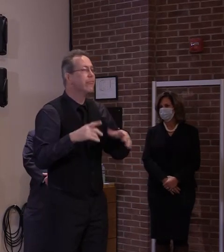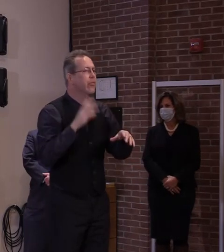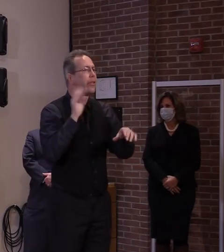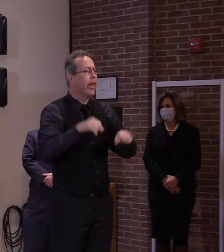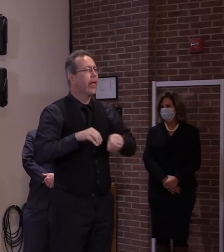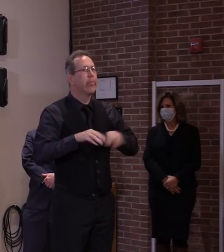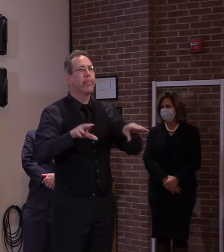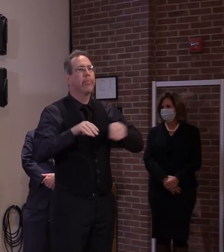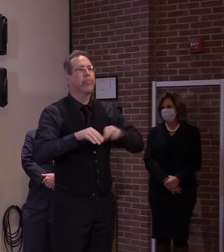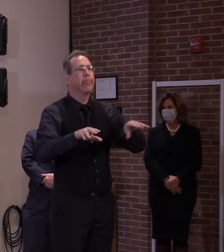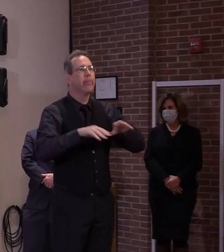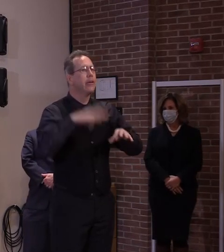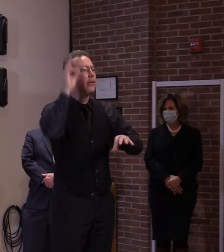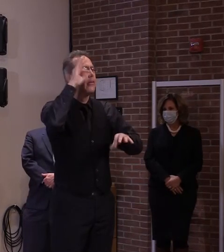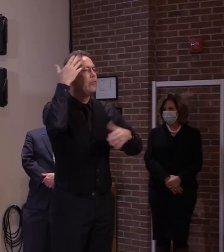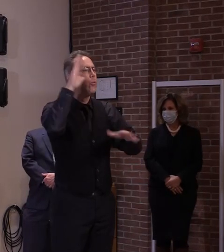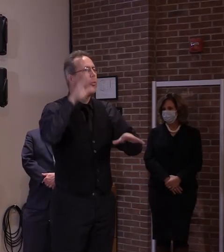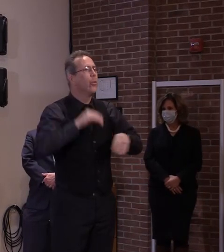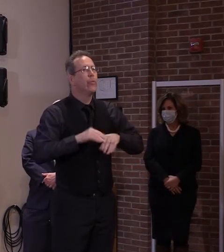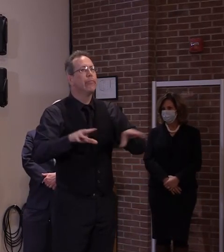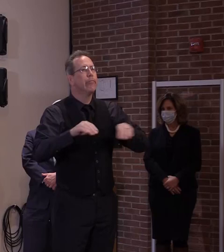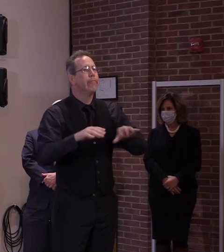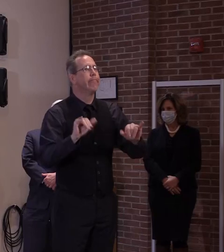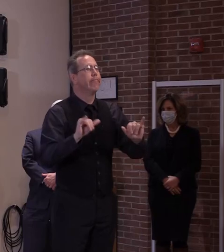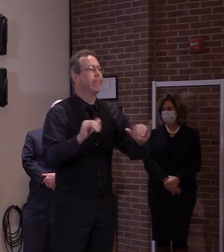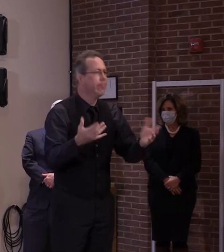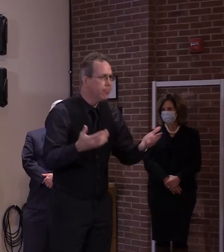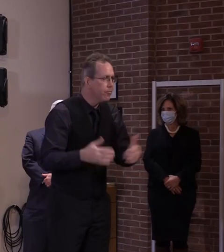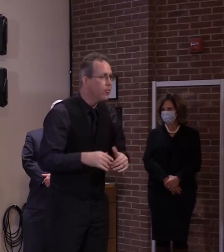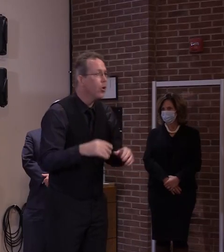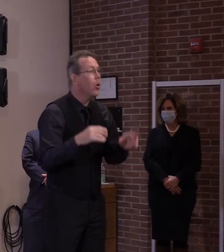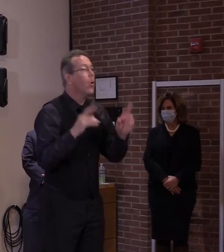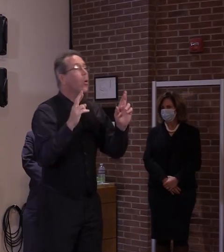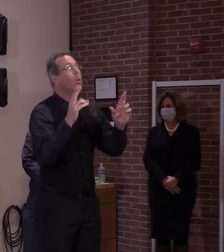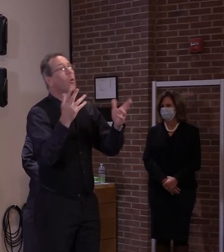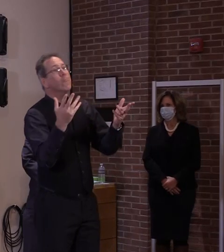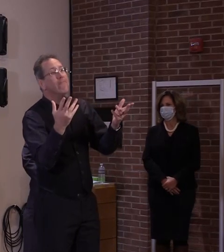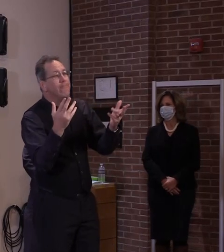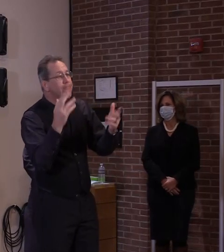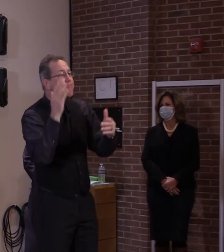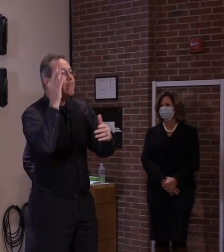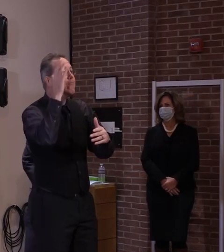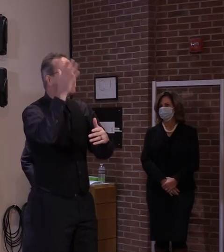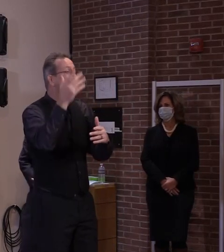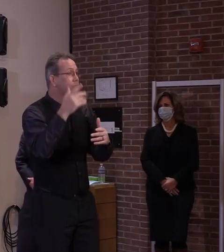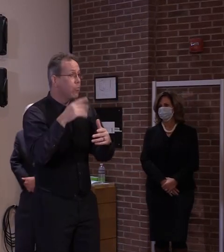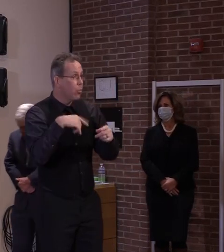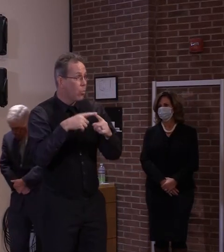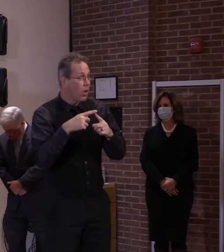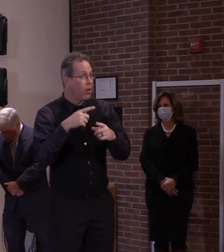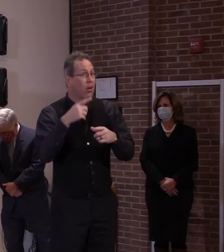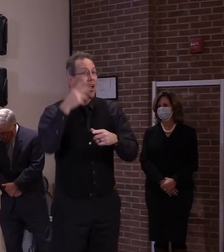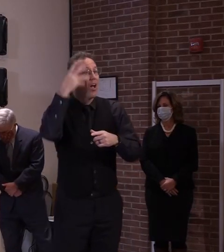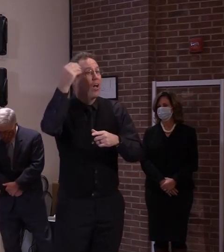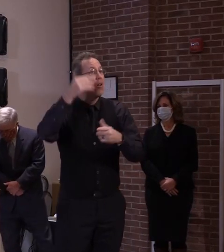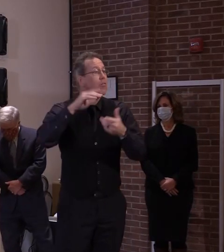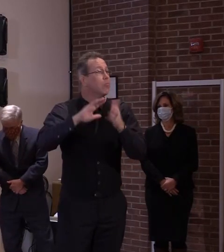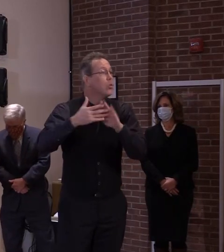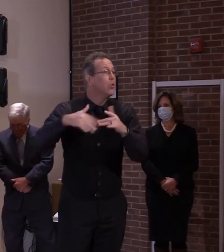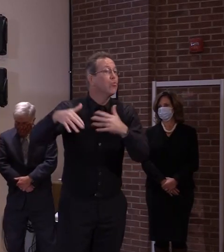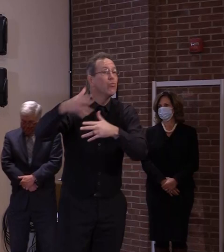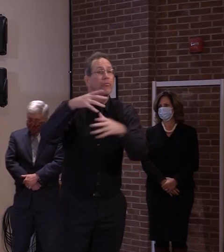virus. Hopefully though, on the flip side, when they're in a public place or they're in a gathering